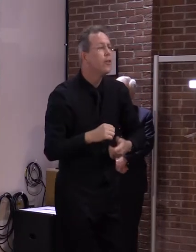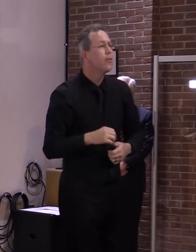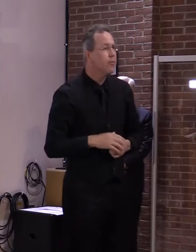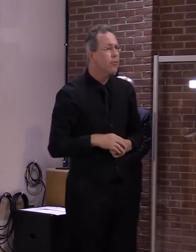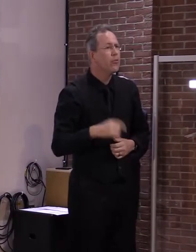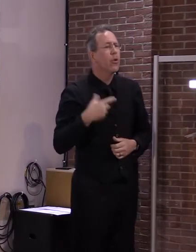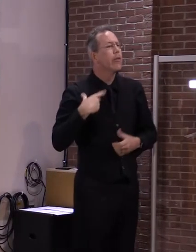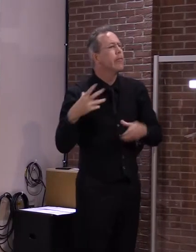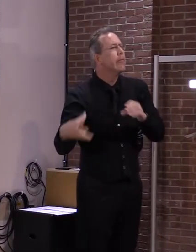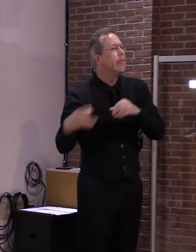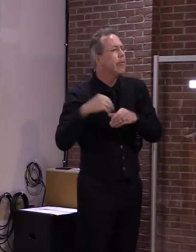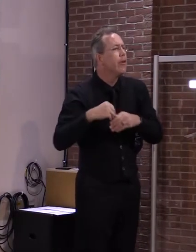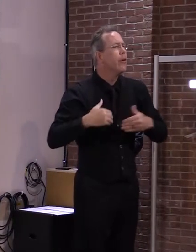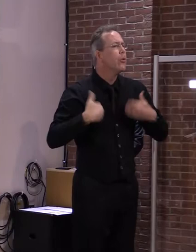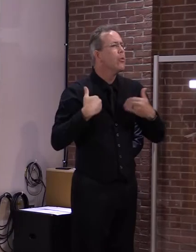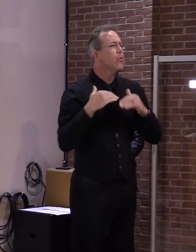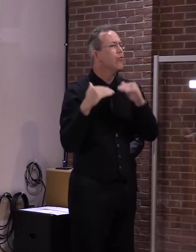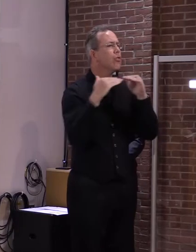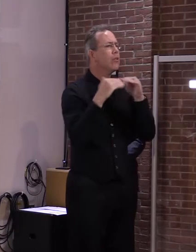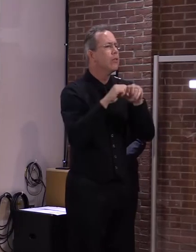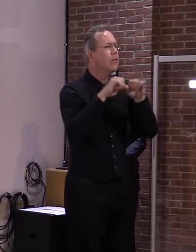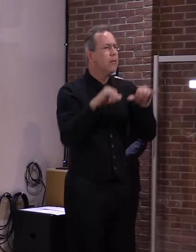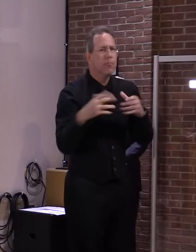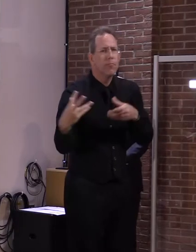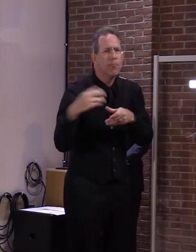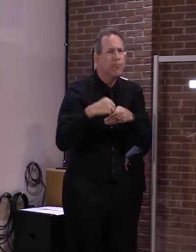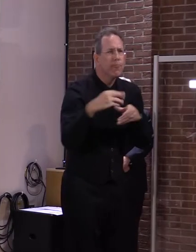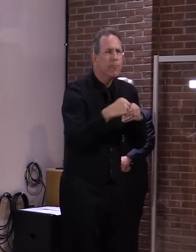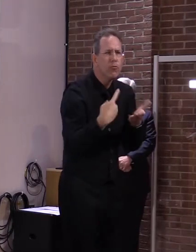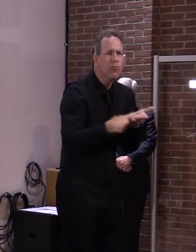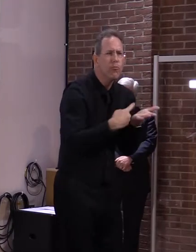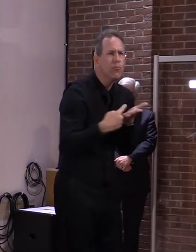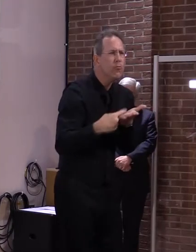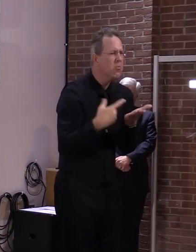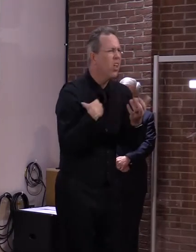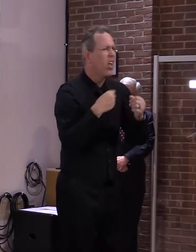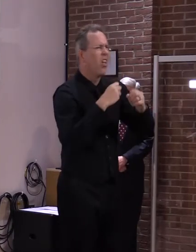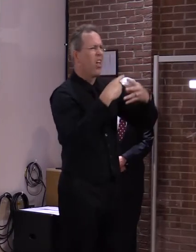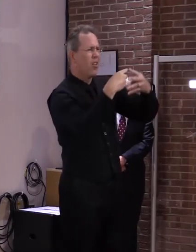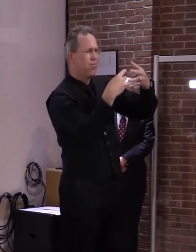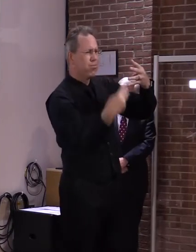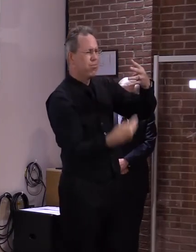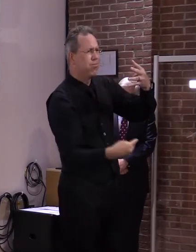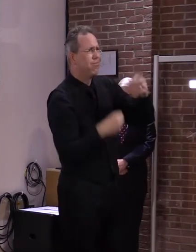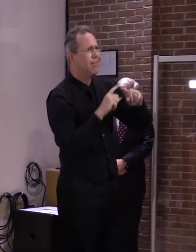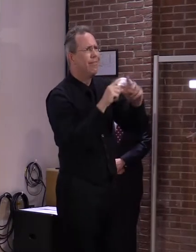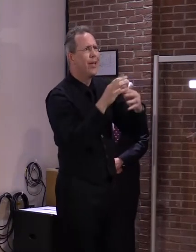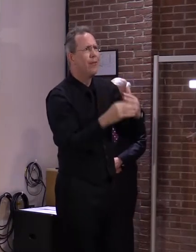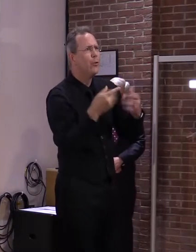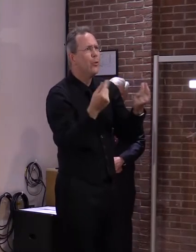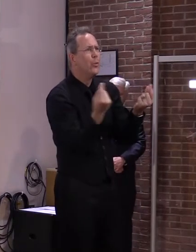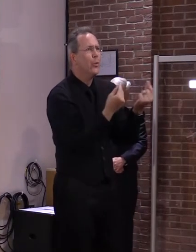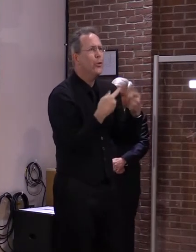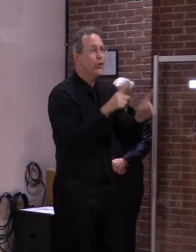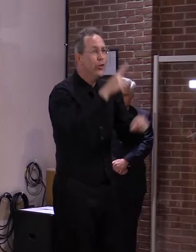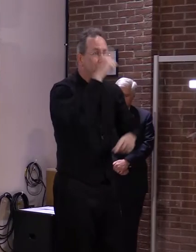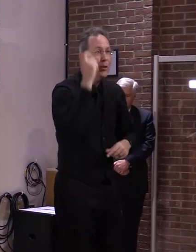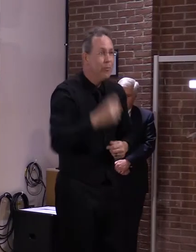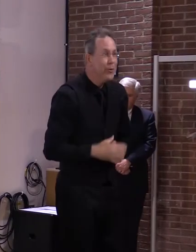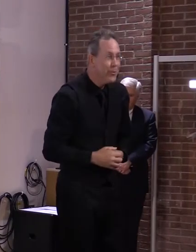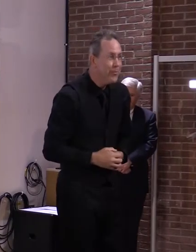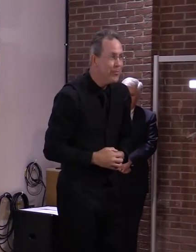history, needs, and barriers. The list really goes on and on. There's so much to celebrate and to be proud of, and we thank all